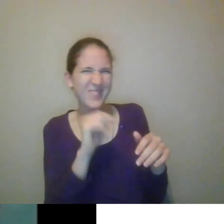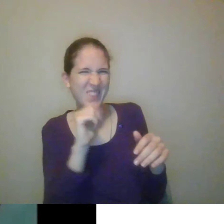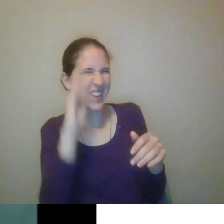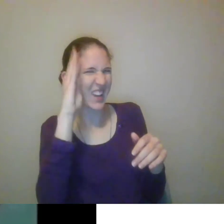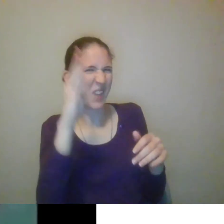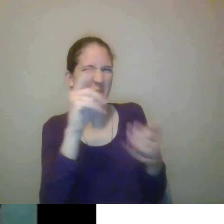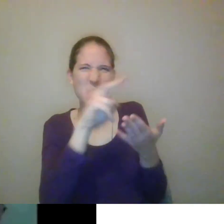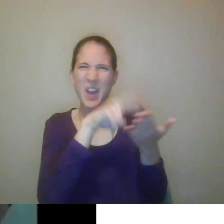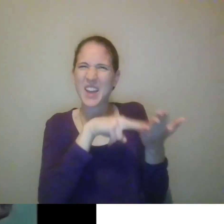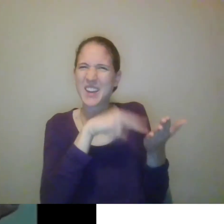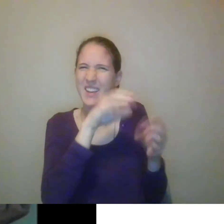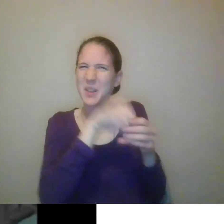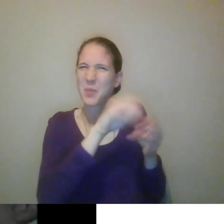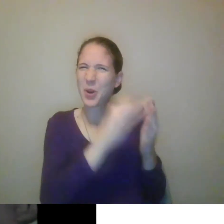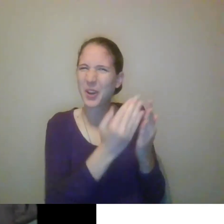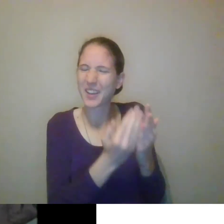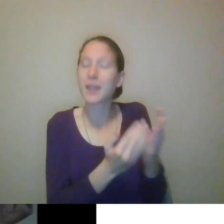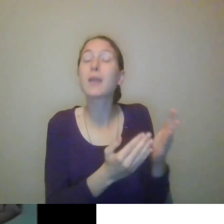material